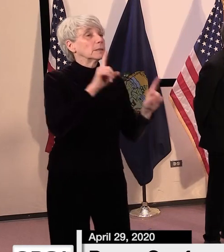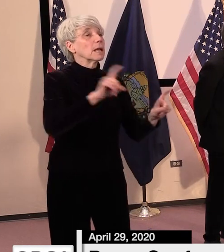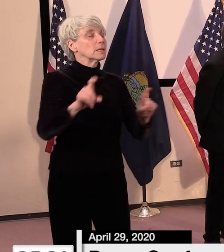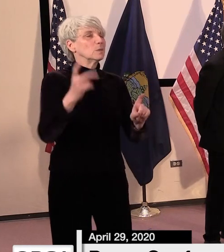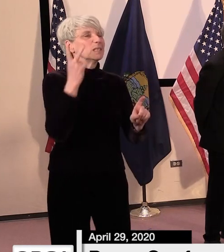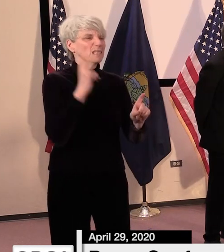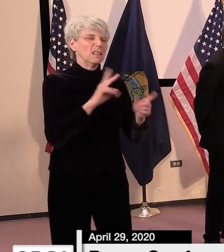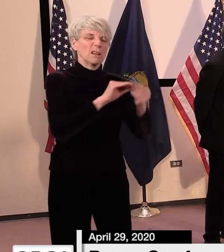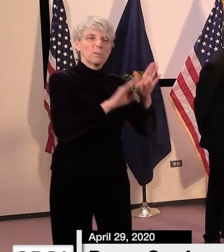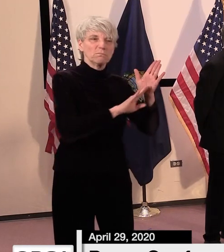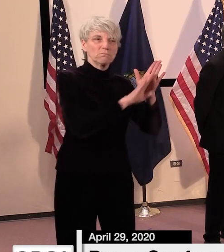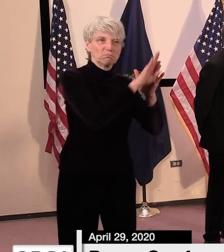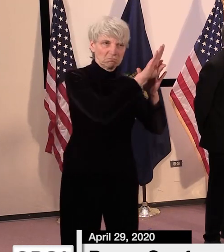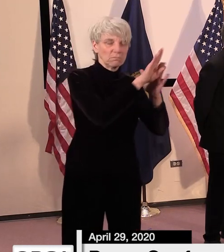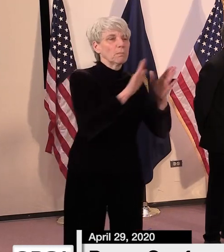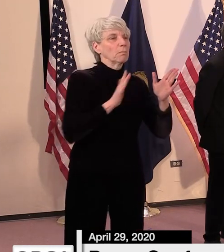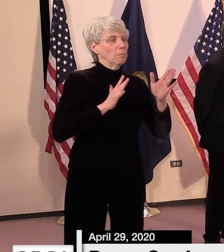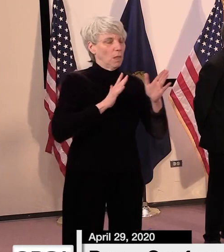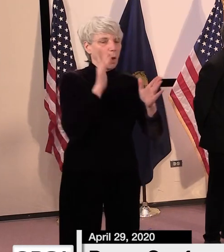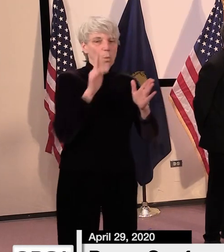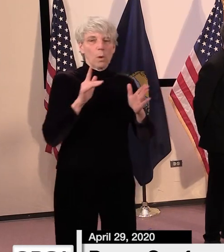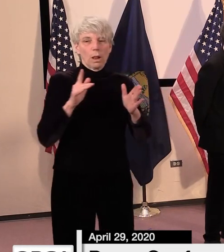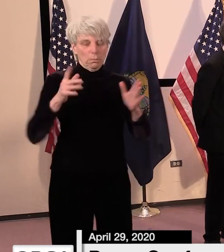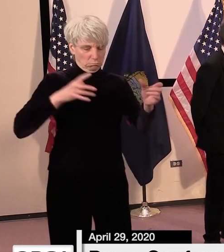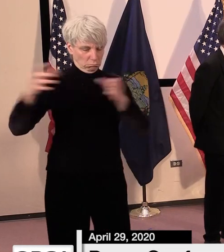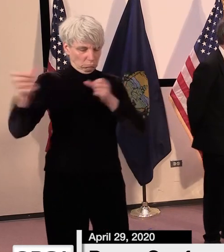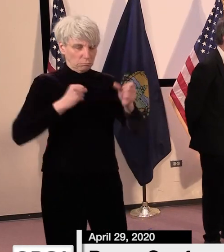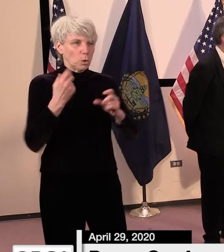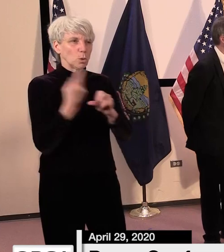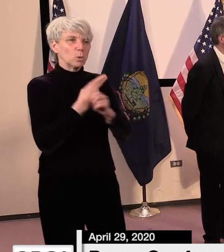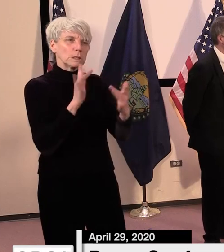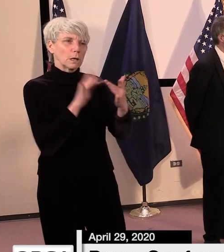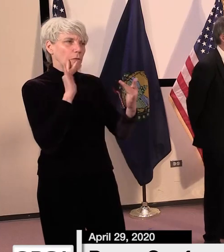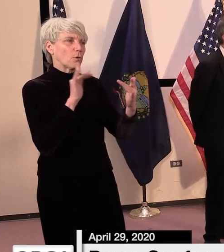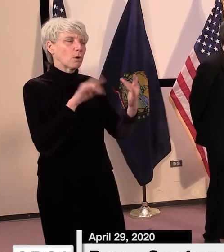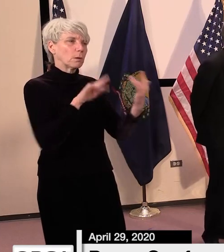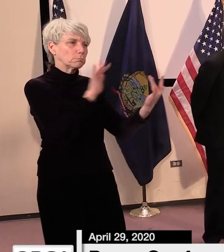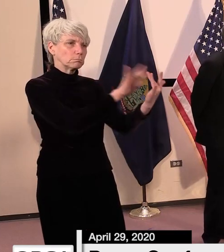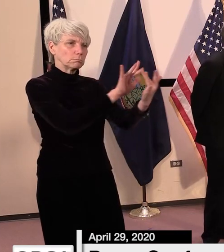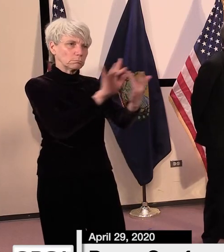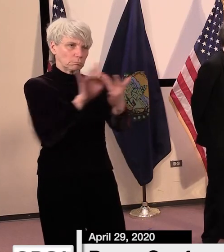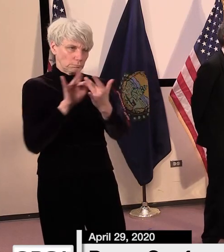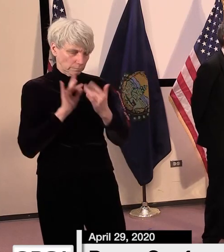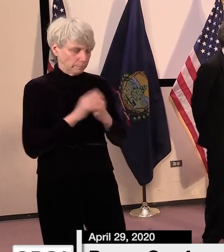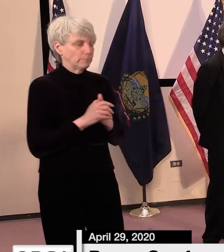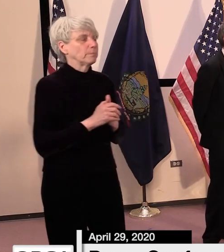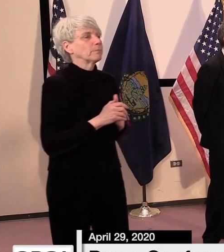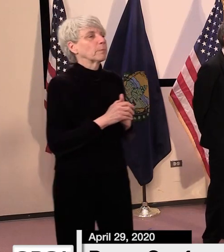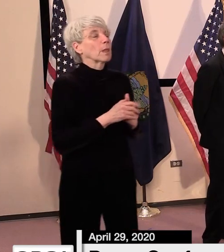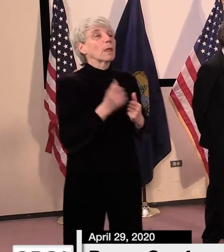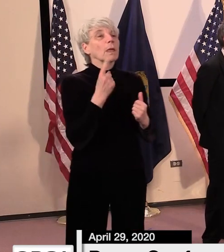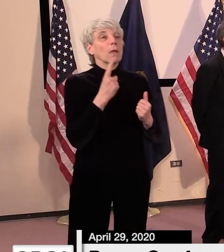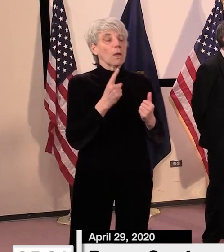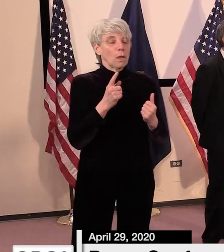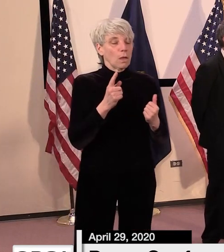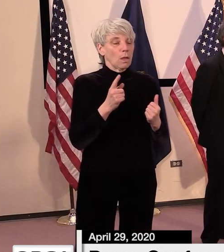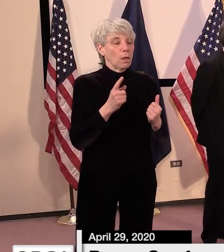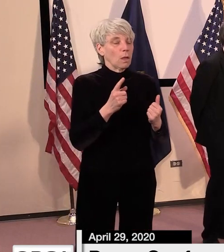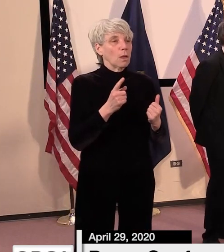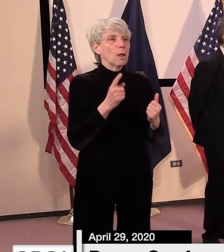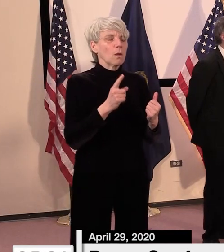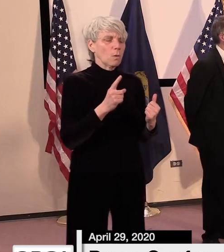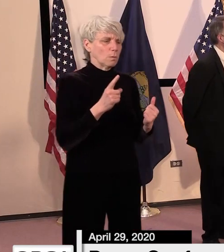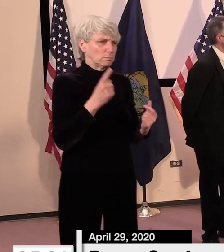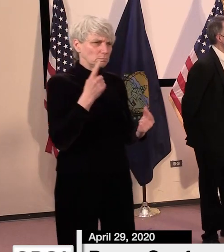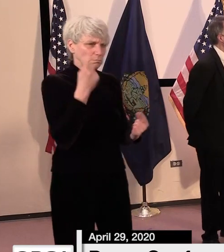and we'll use technology to help us. And we're doing expanded tracing to investigate the sources of positives